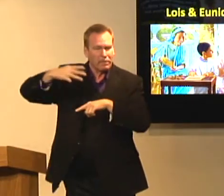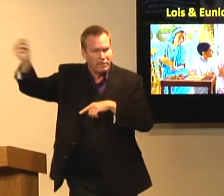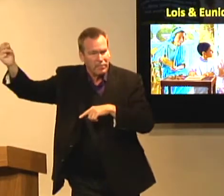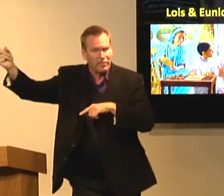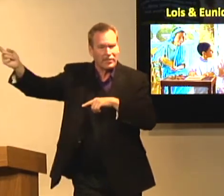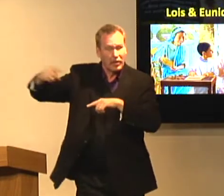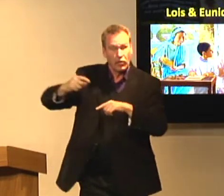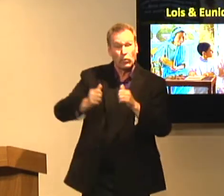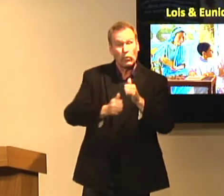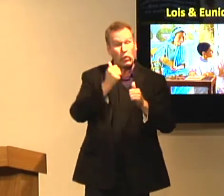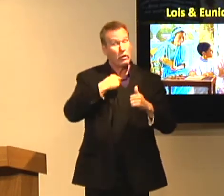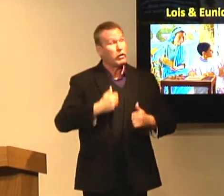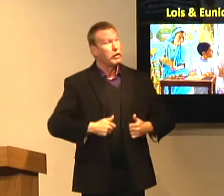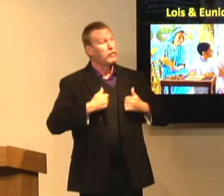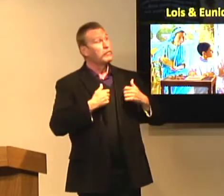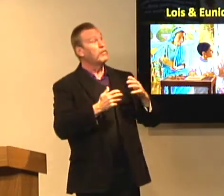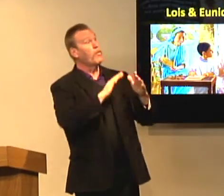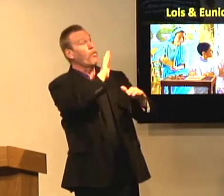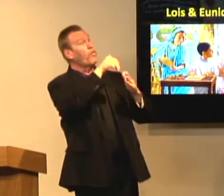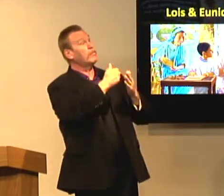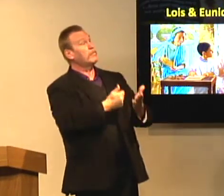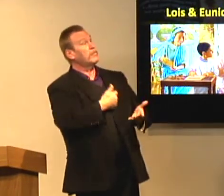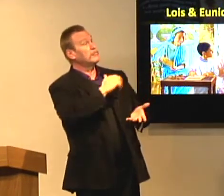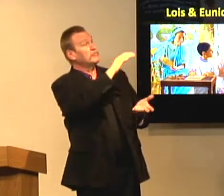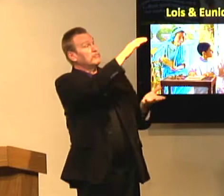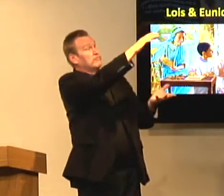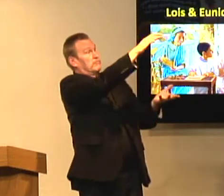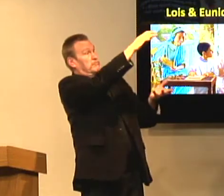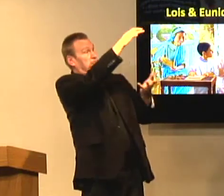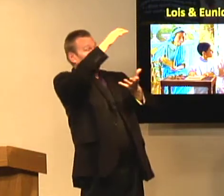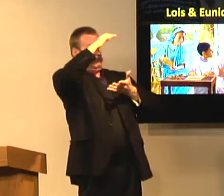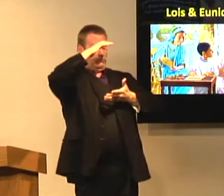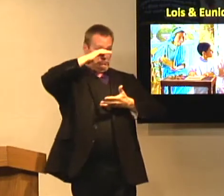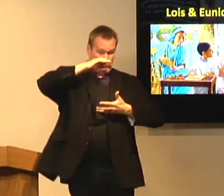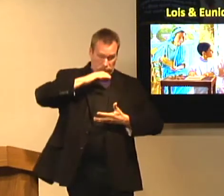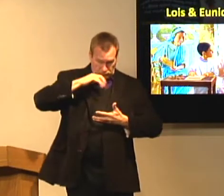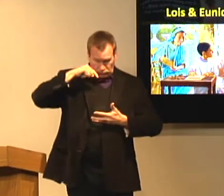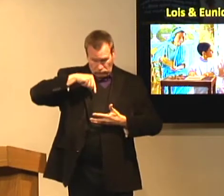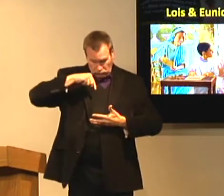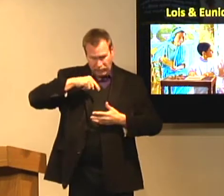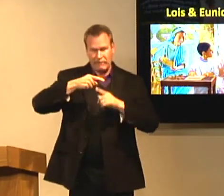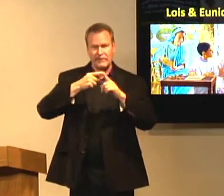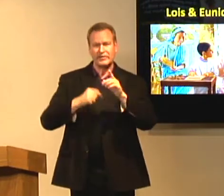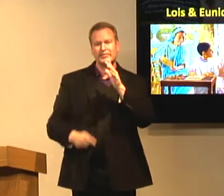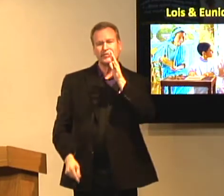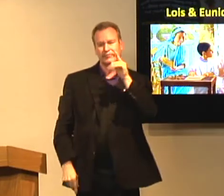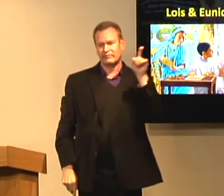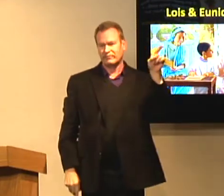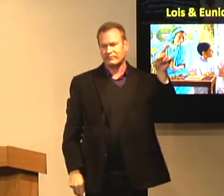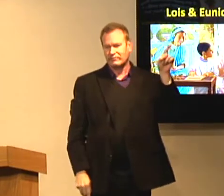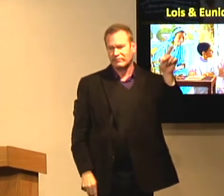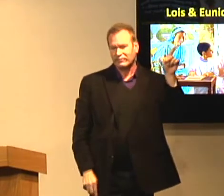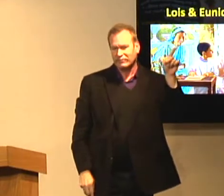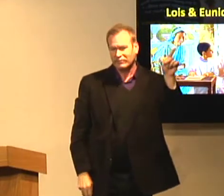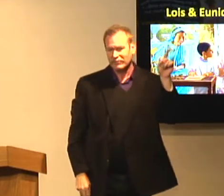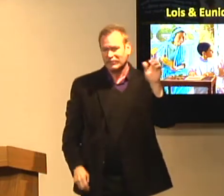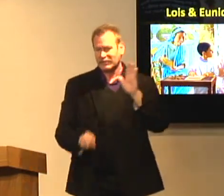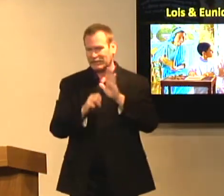and when they kind of come and go, but within their lives, all of their lives, the bulk of their knowledge that children get is from